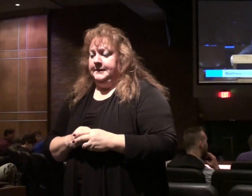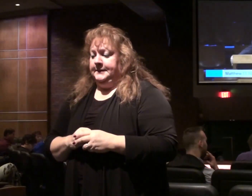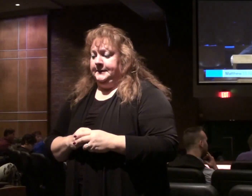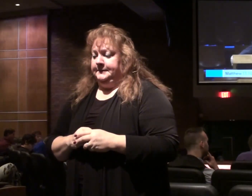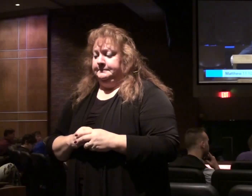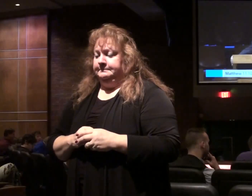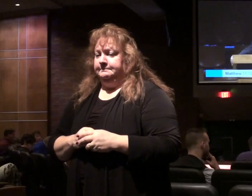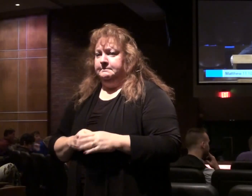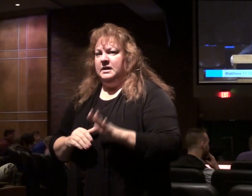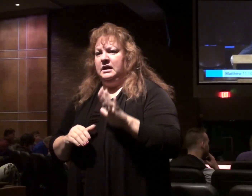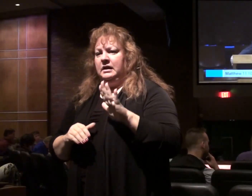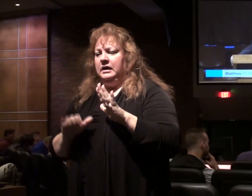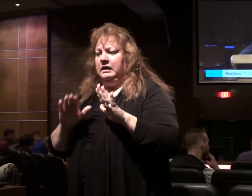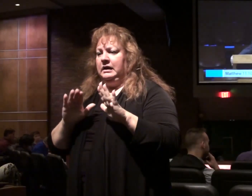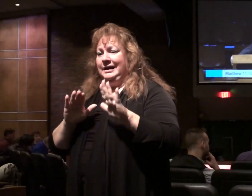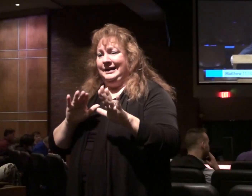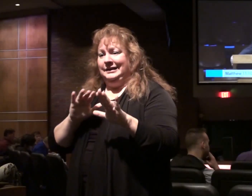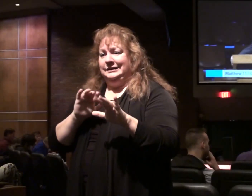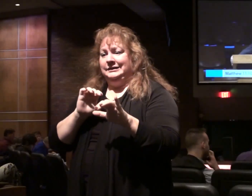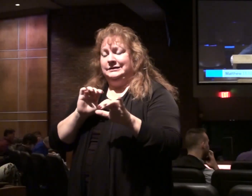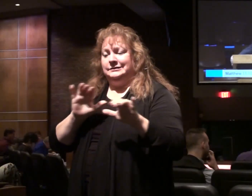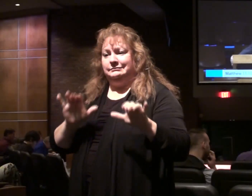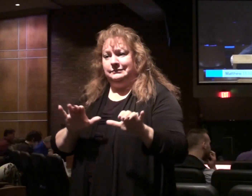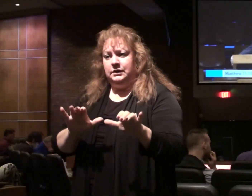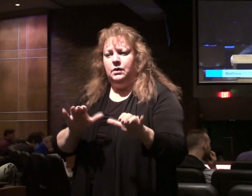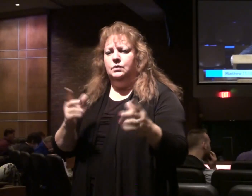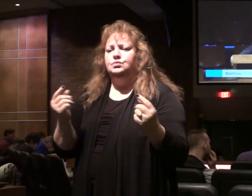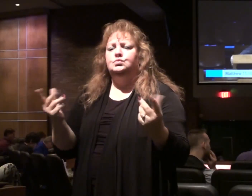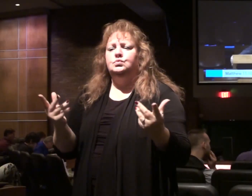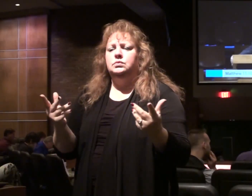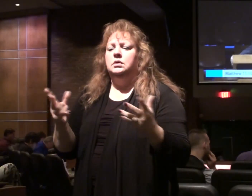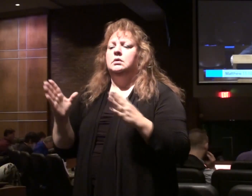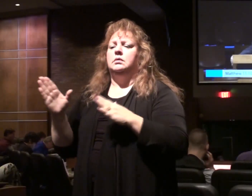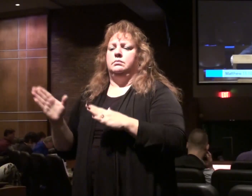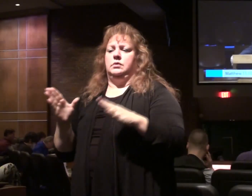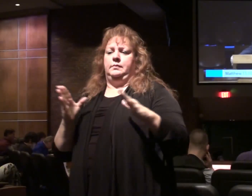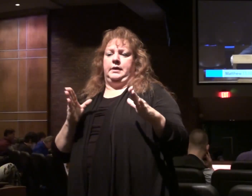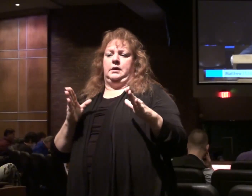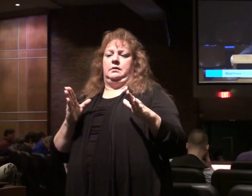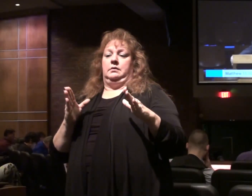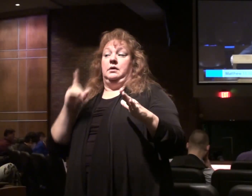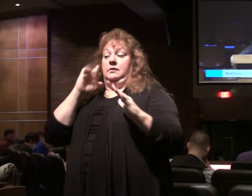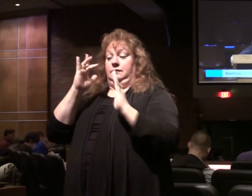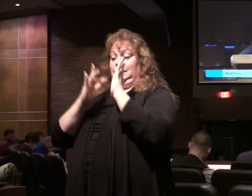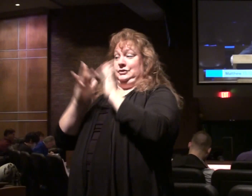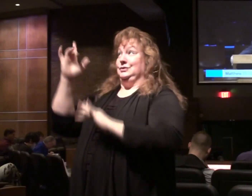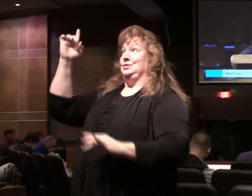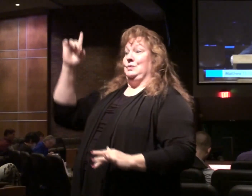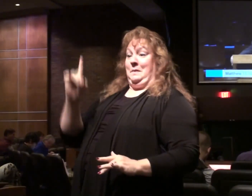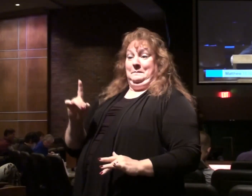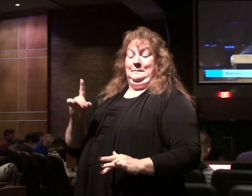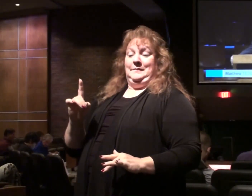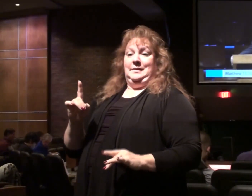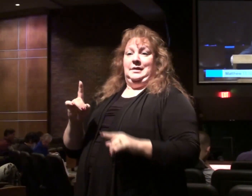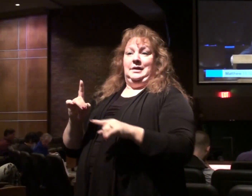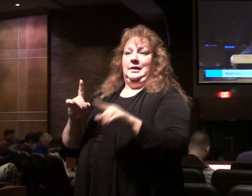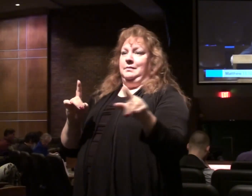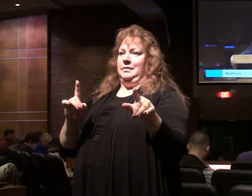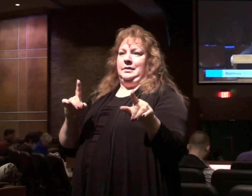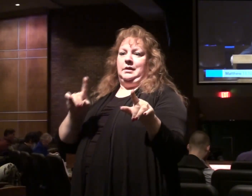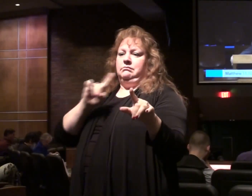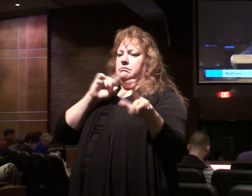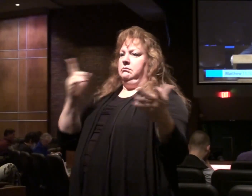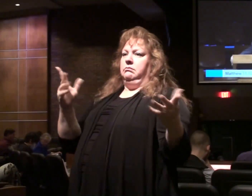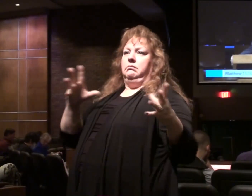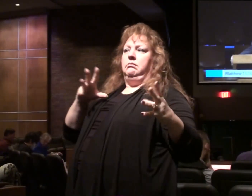And his ministry was to prepare the way for the Messiah. But the nation has not been open to